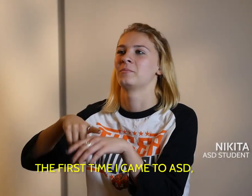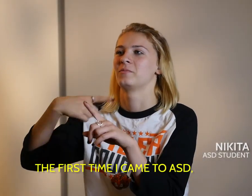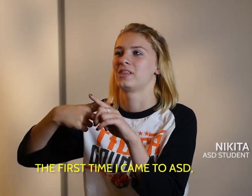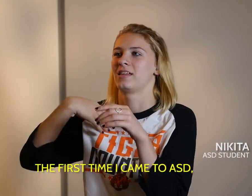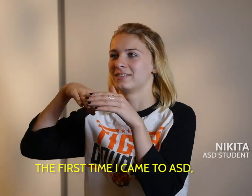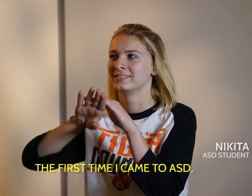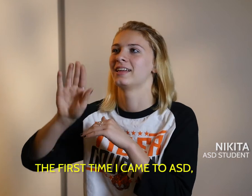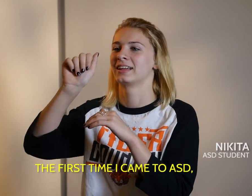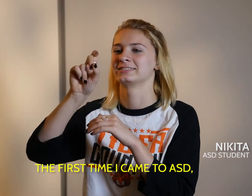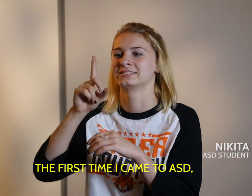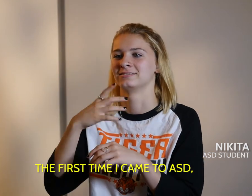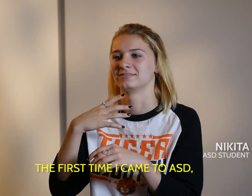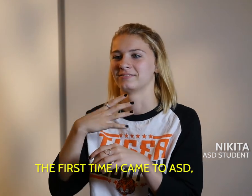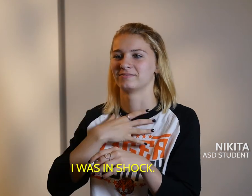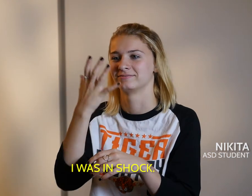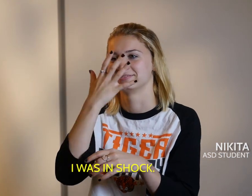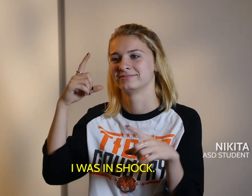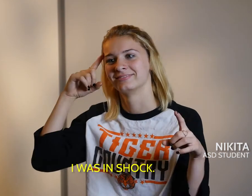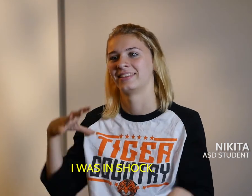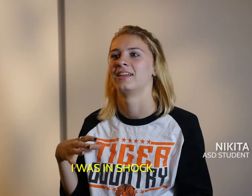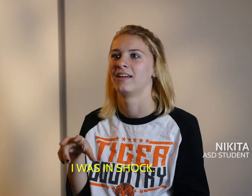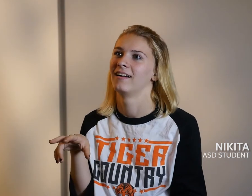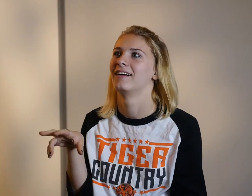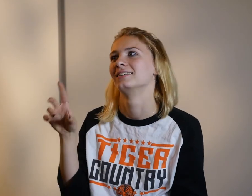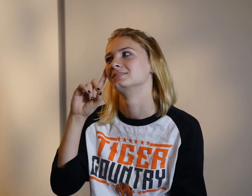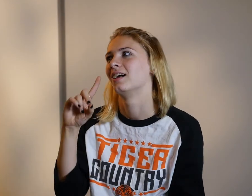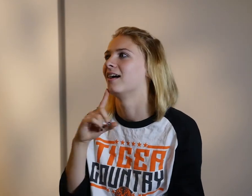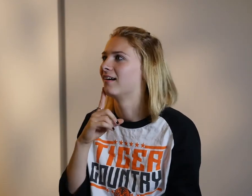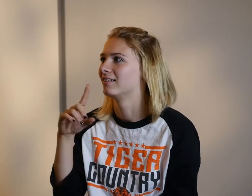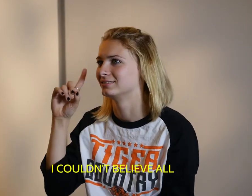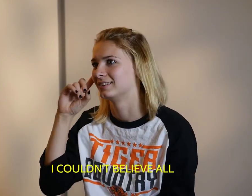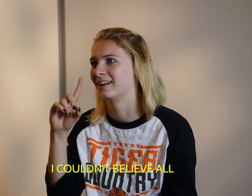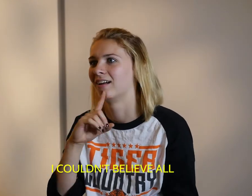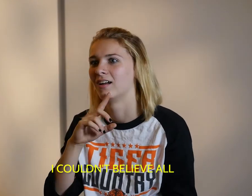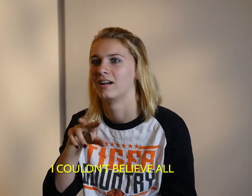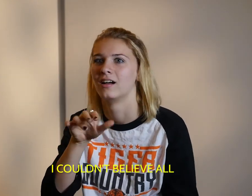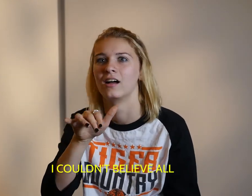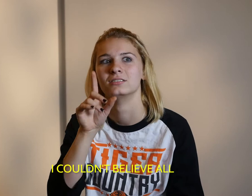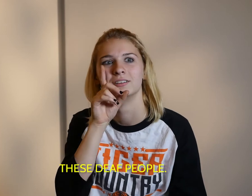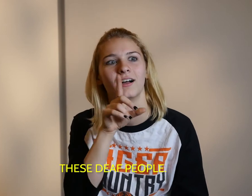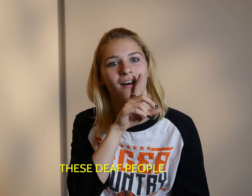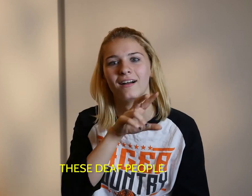The first time that I came to ASD, I was in shock. I couldn't believe all of these deaf